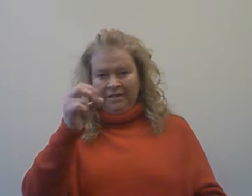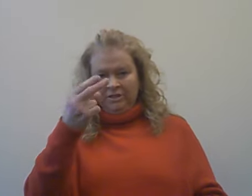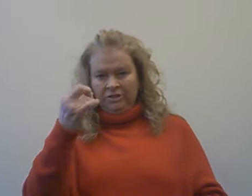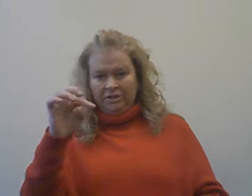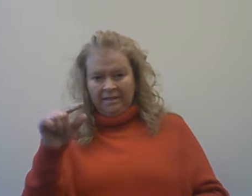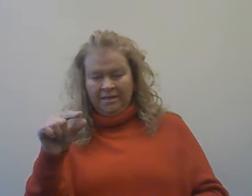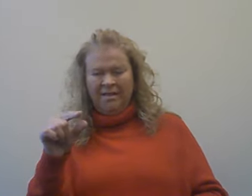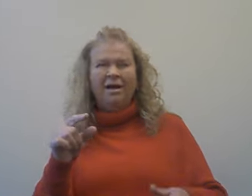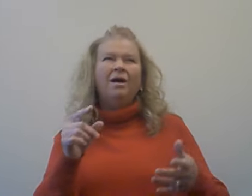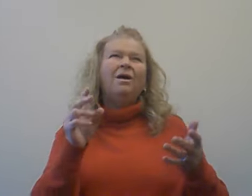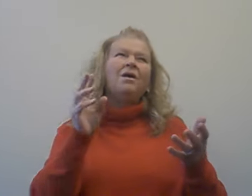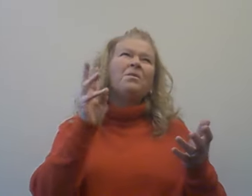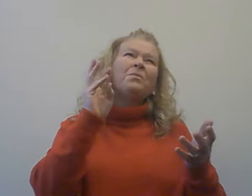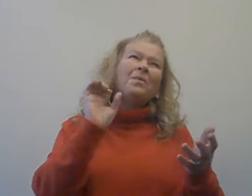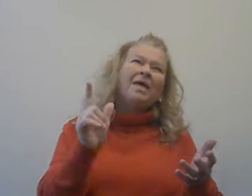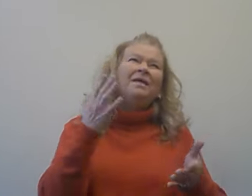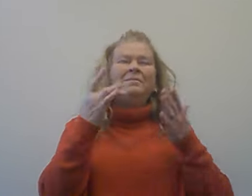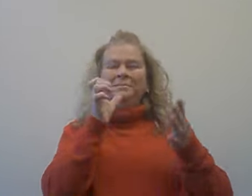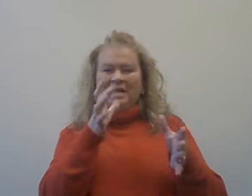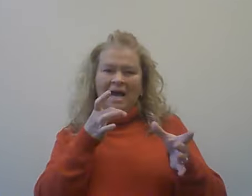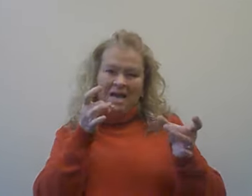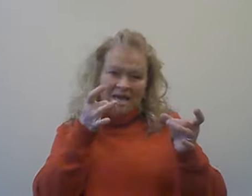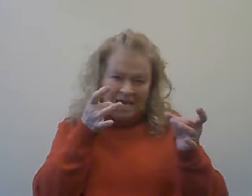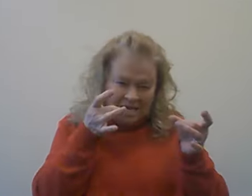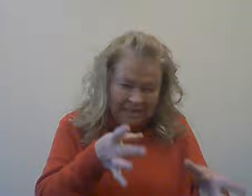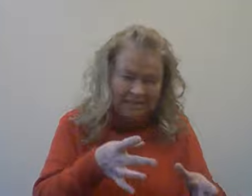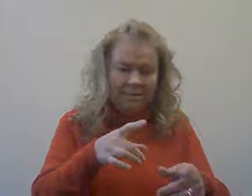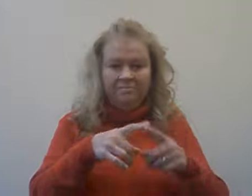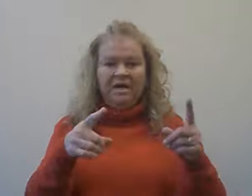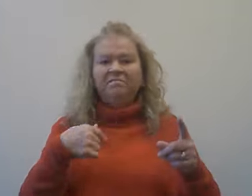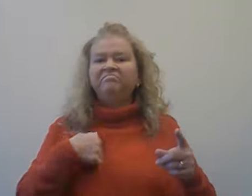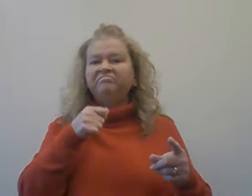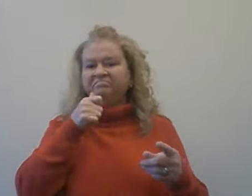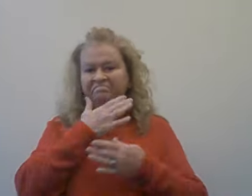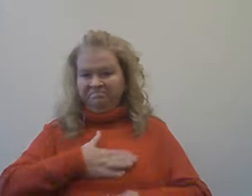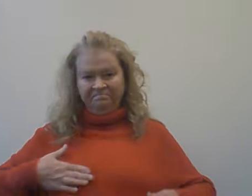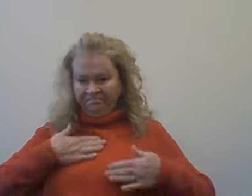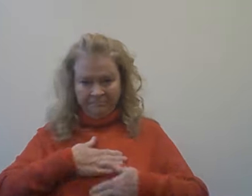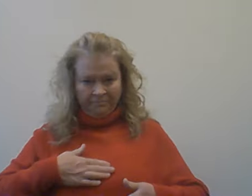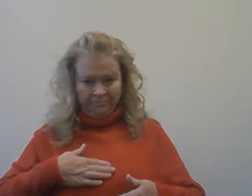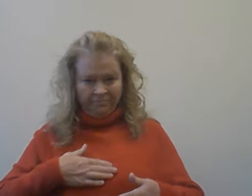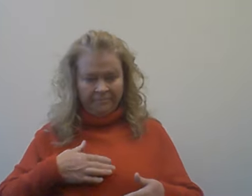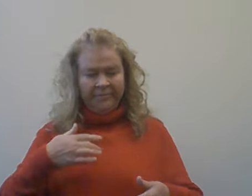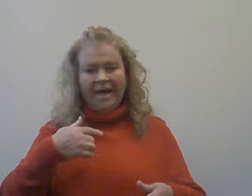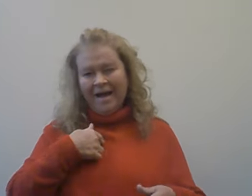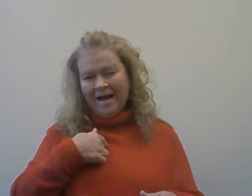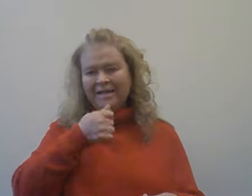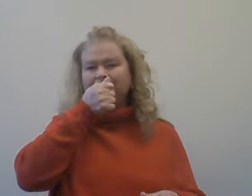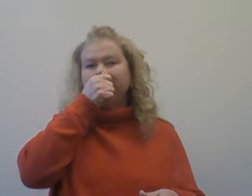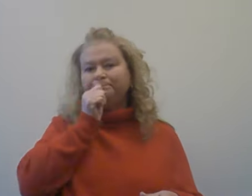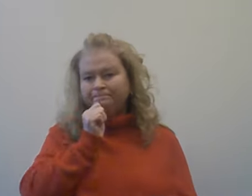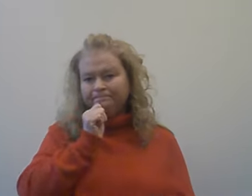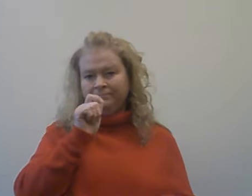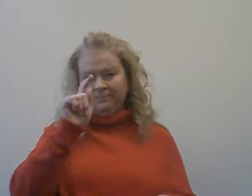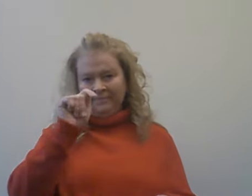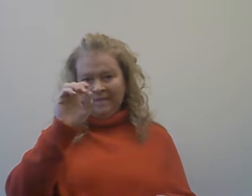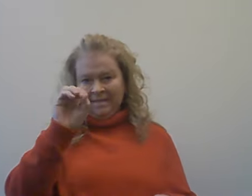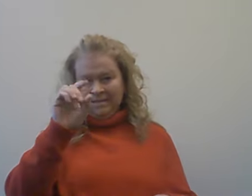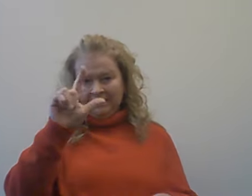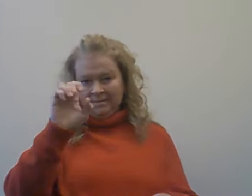Okay, well, maybe not hate, but I don't enjoy it. If anything, I tolerate it. But it is one of the topics that I get asked